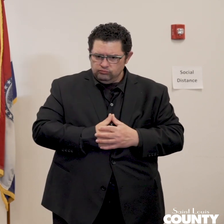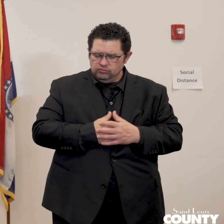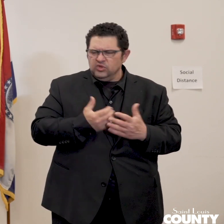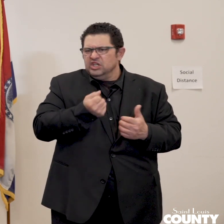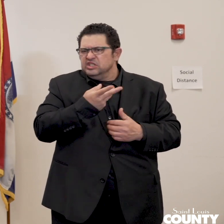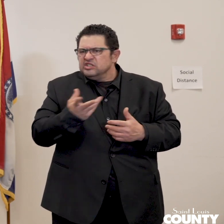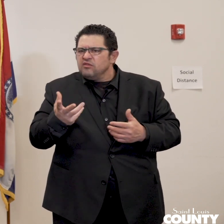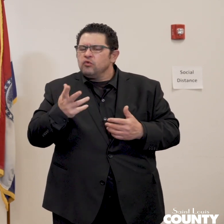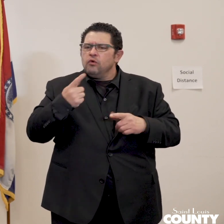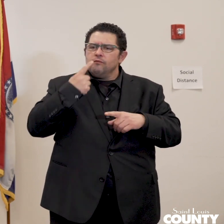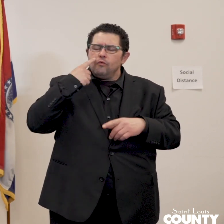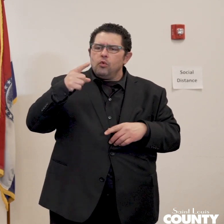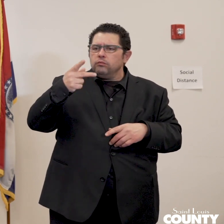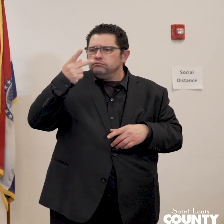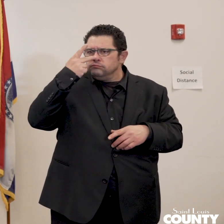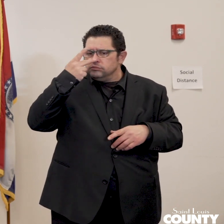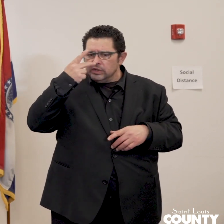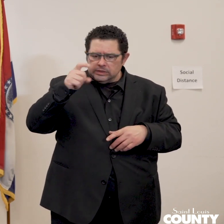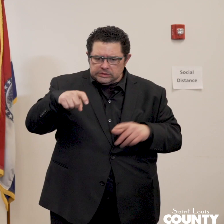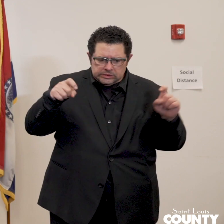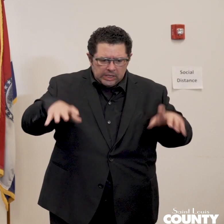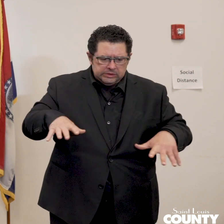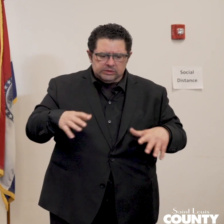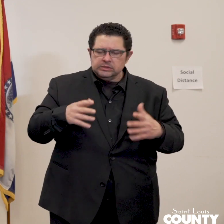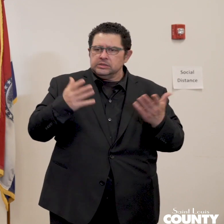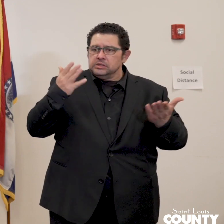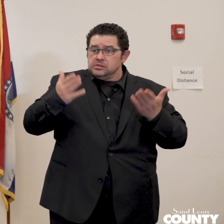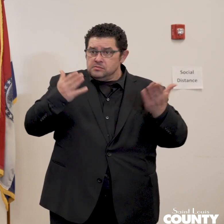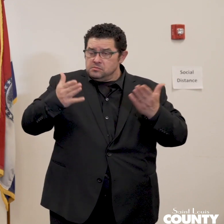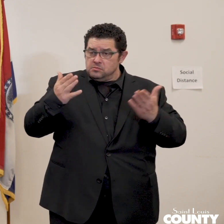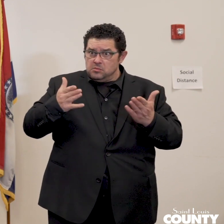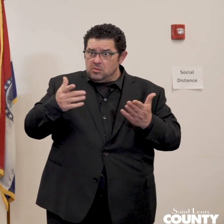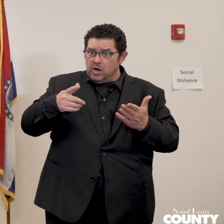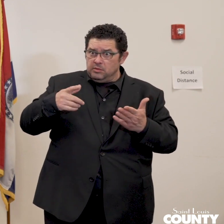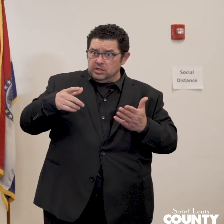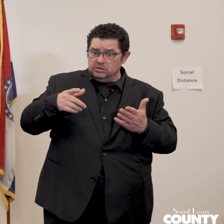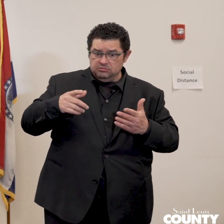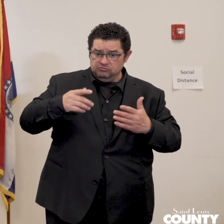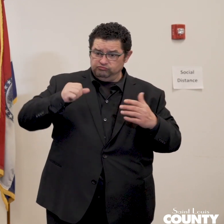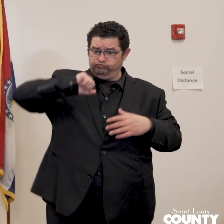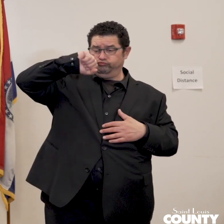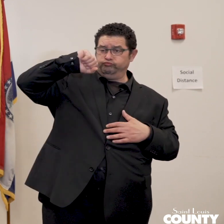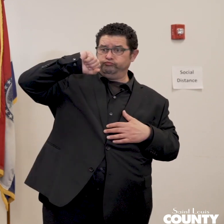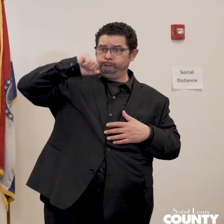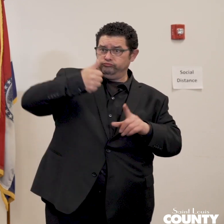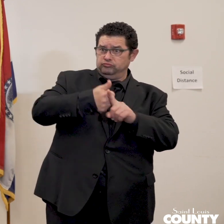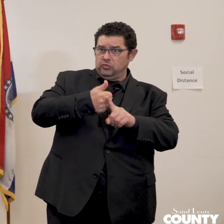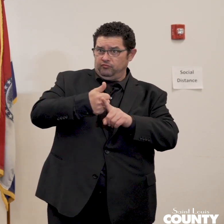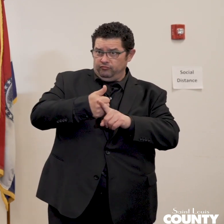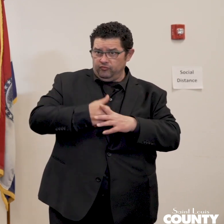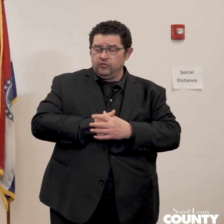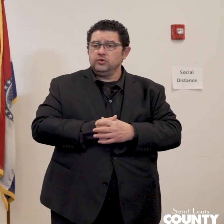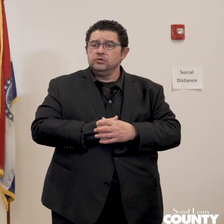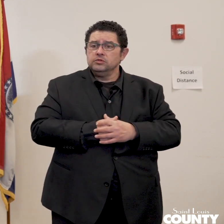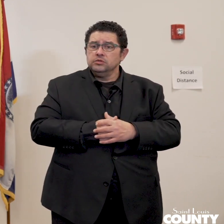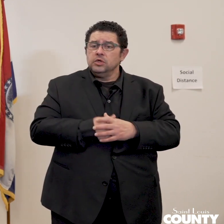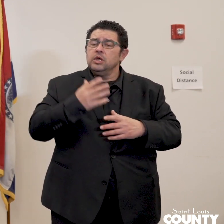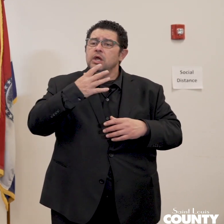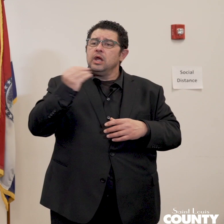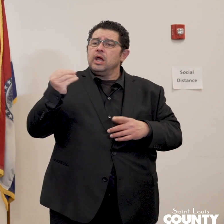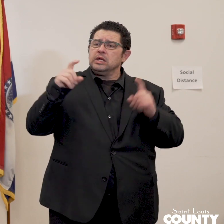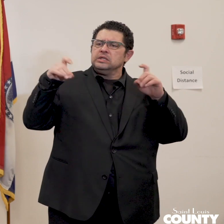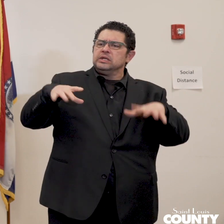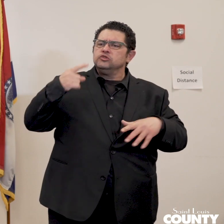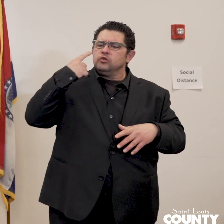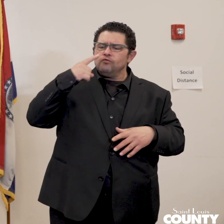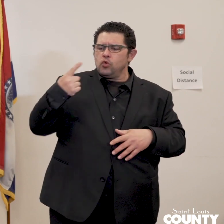testing for someone who might have been exposed and might be developing immunity, and then an acute testing or testing for someone